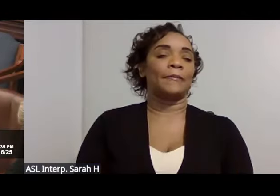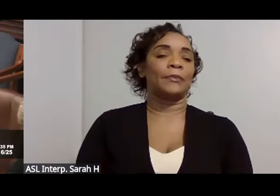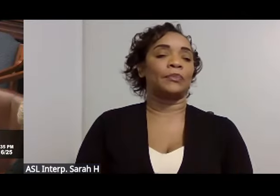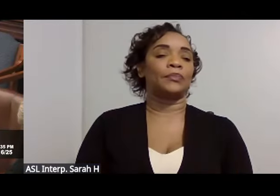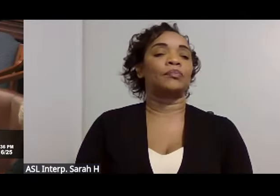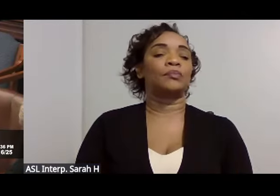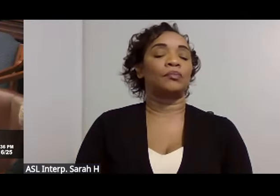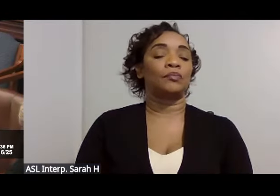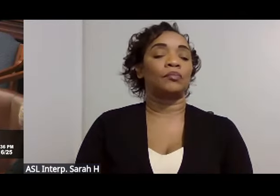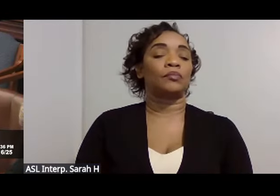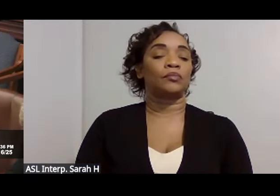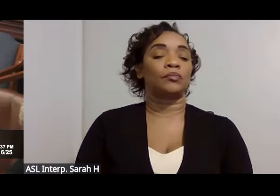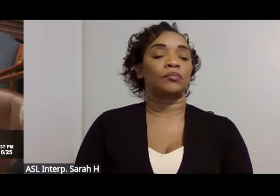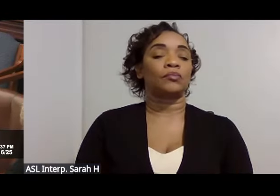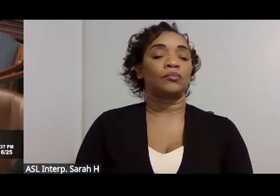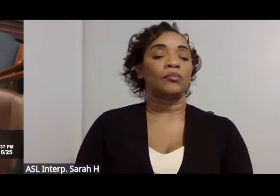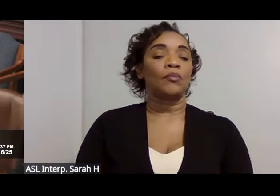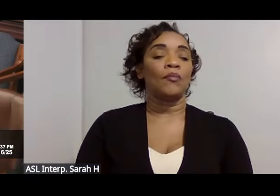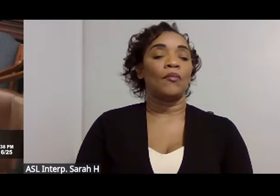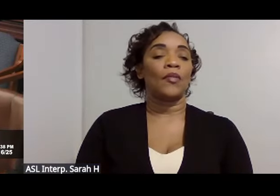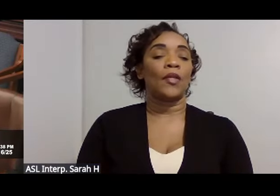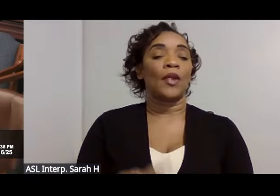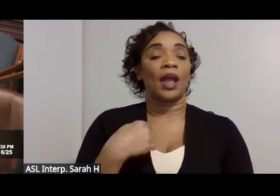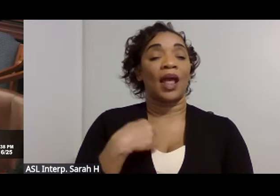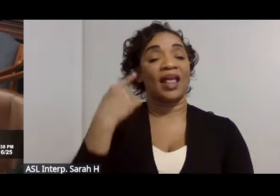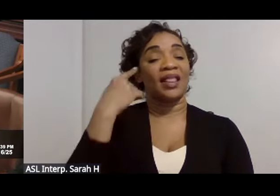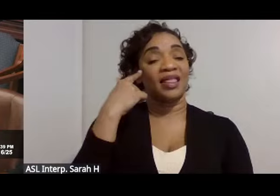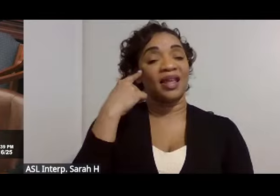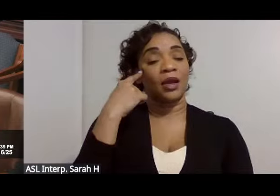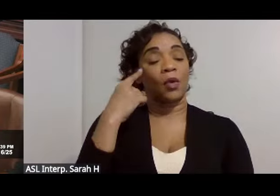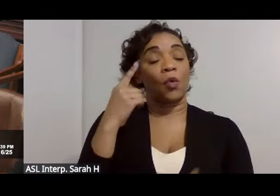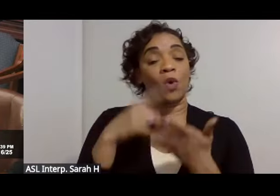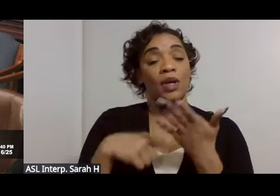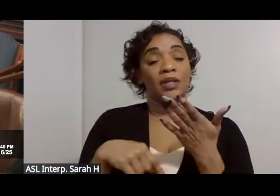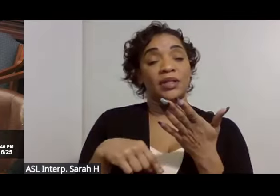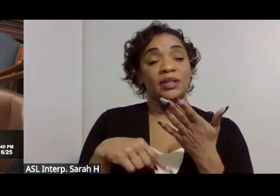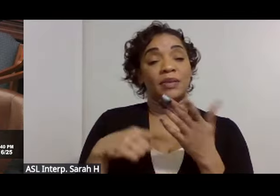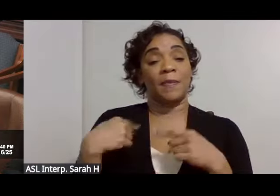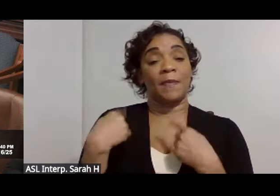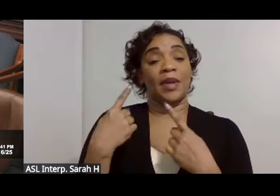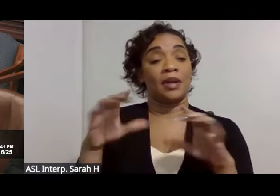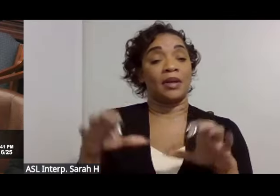exception to how you're presenting it, sir, but I think what's been done on the summary is a fair way